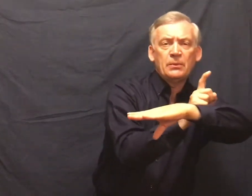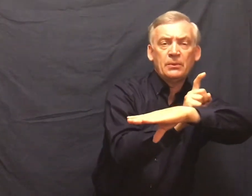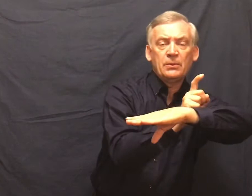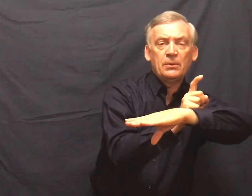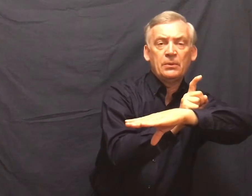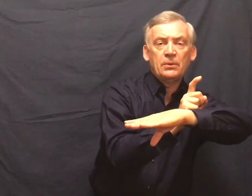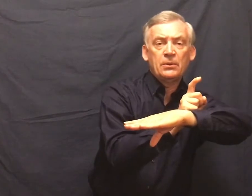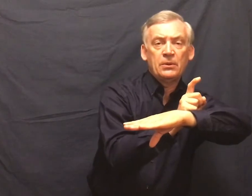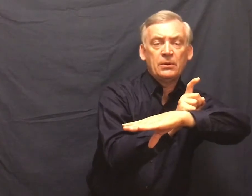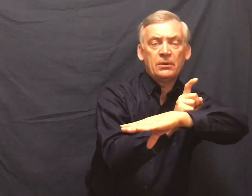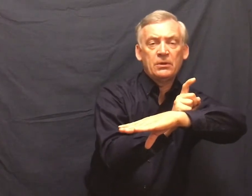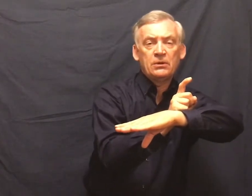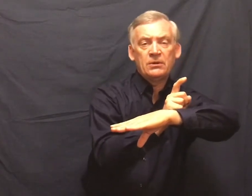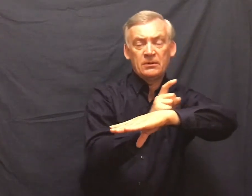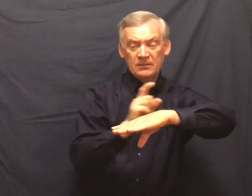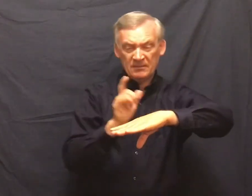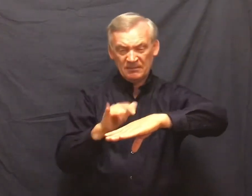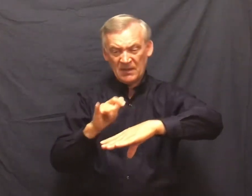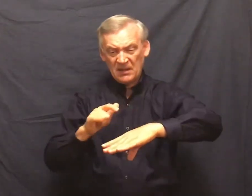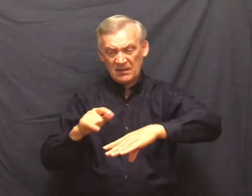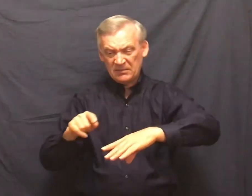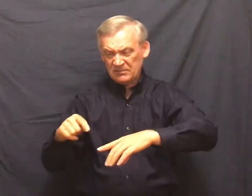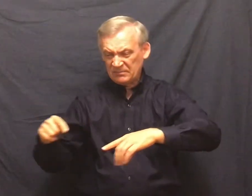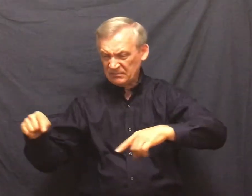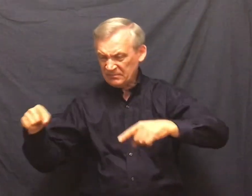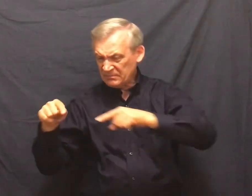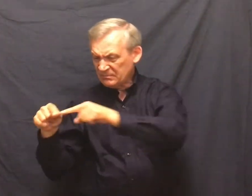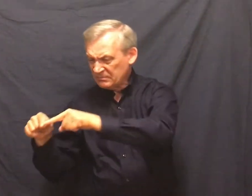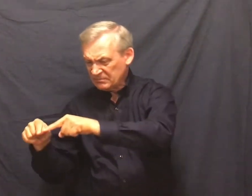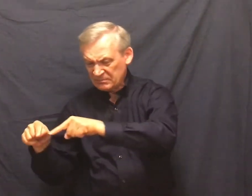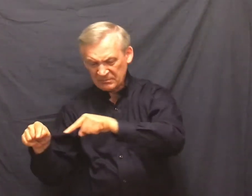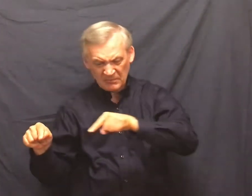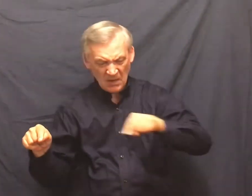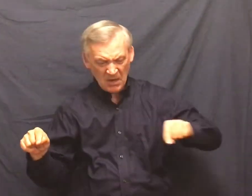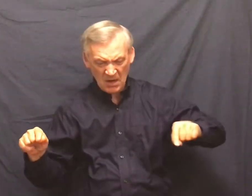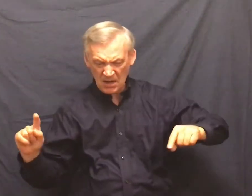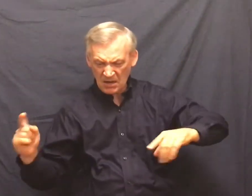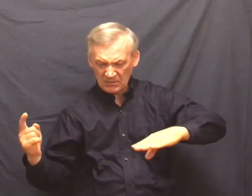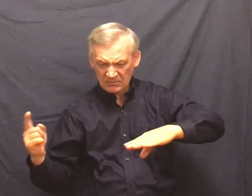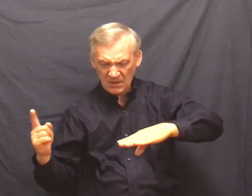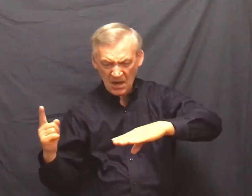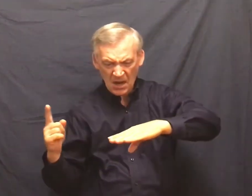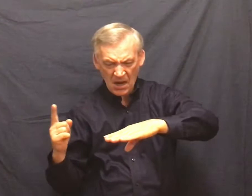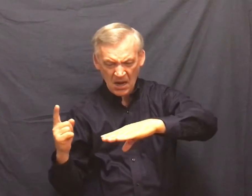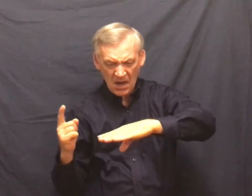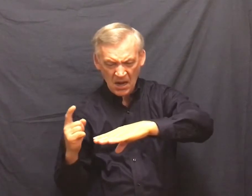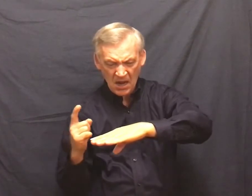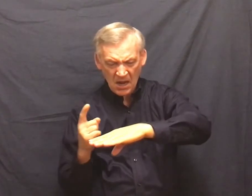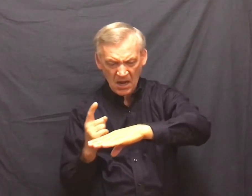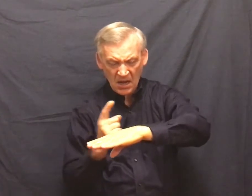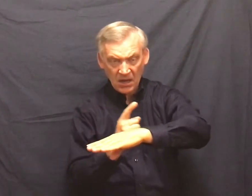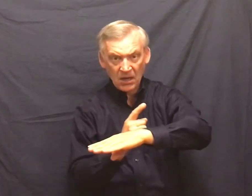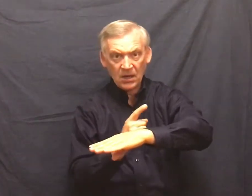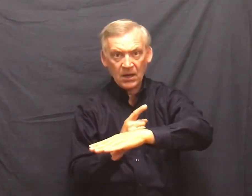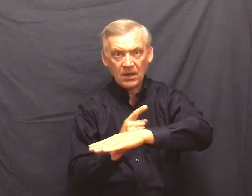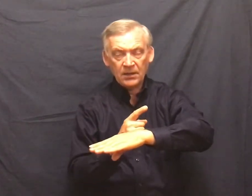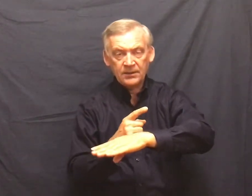And it swam the length of the pool and came to the legs of a motionless heron that stood in the